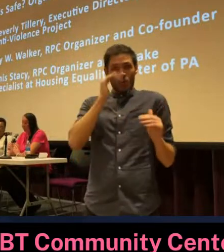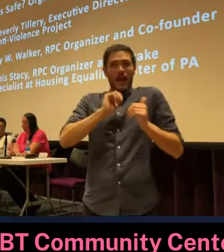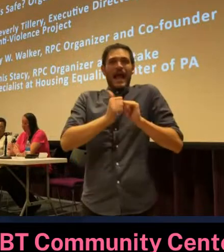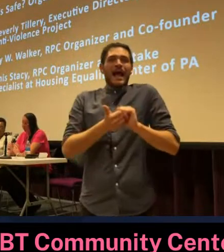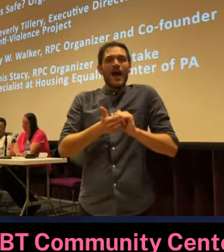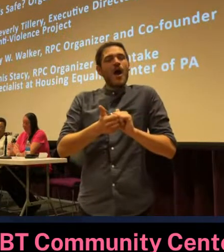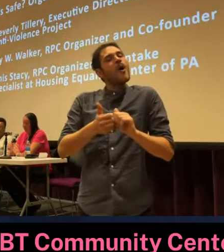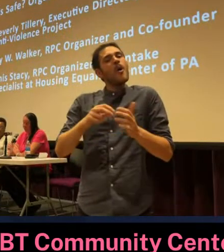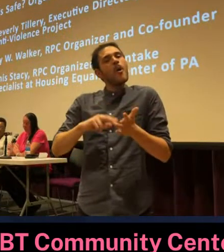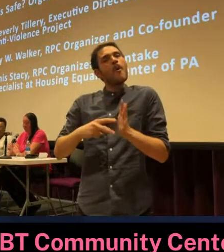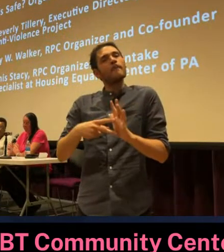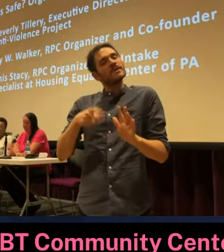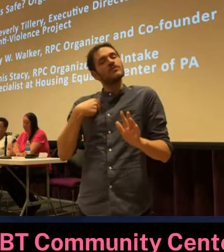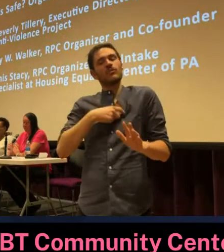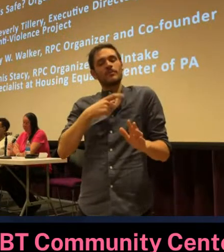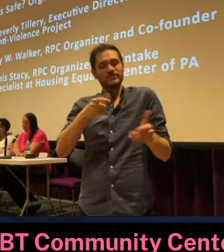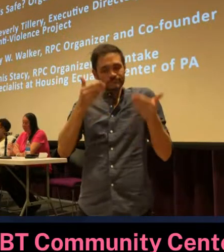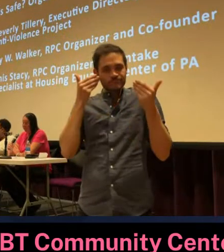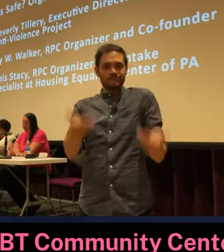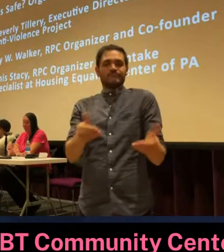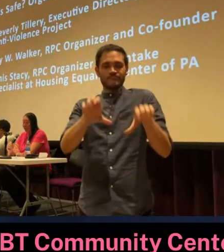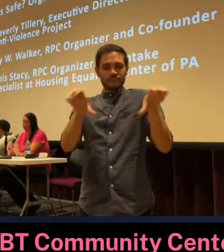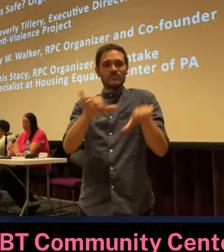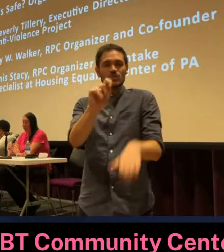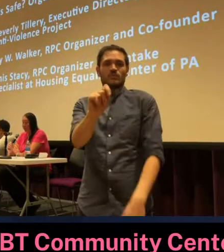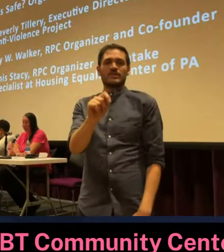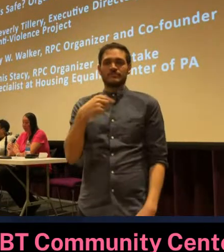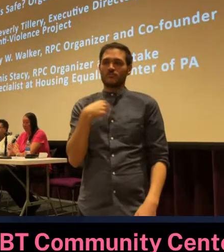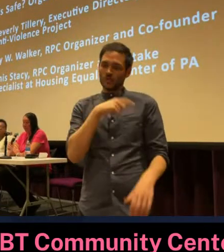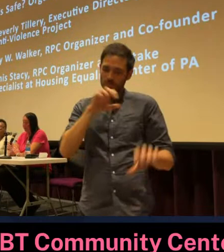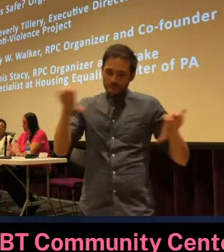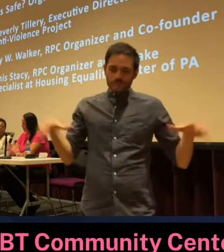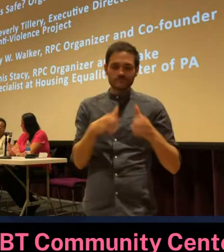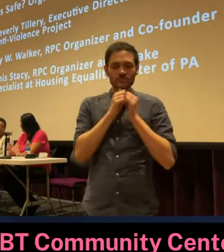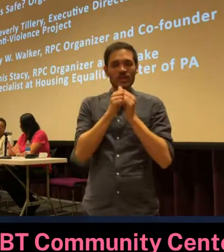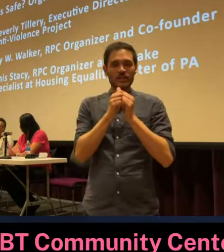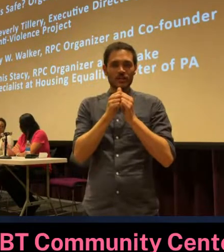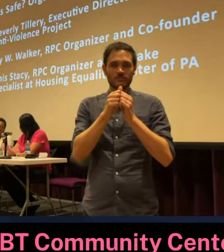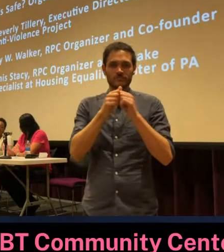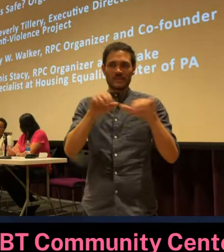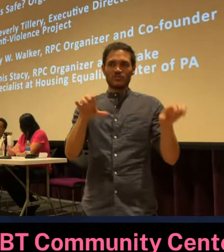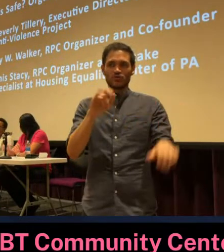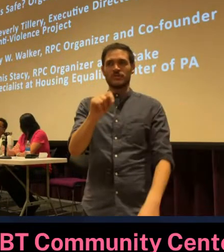to do it. And we need to organize together to do that, in my opinion.